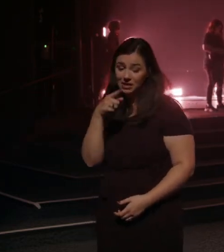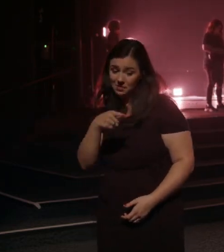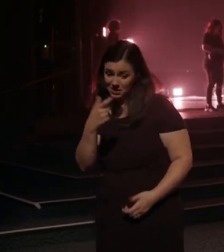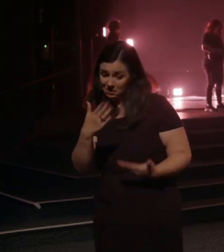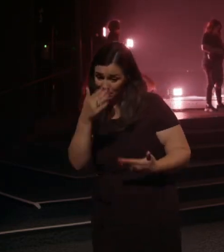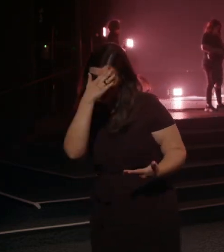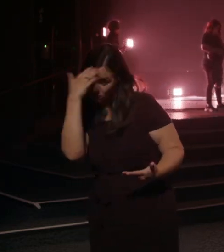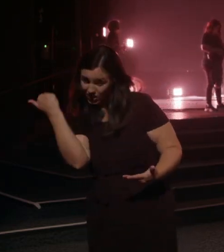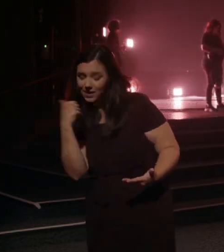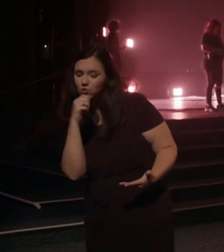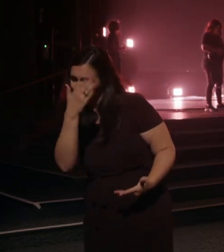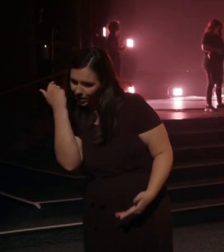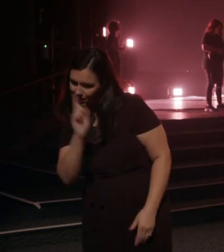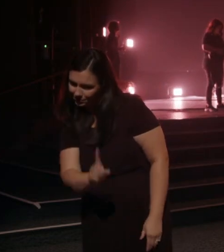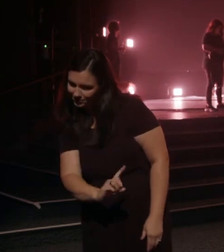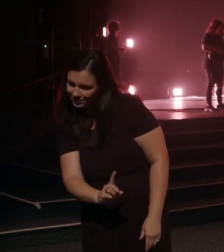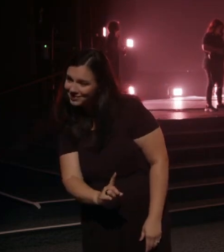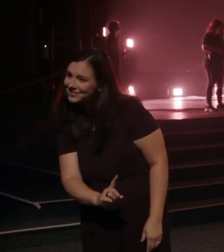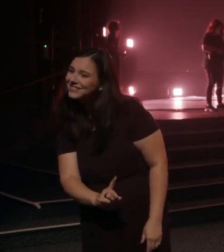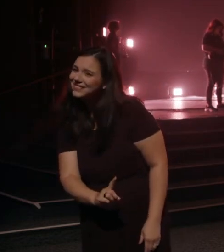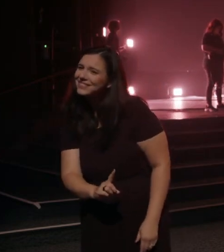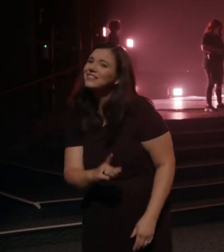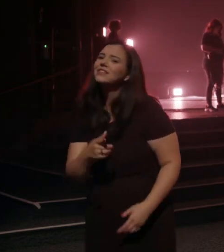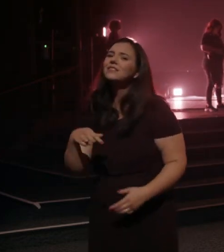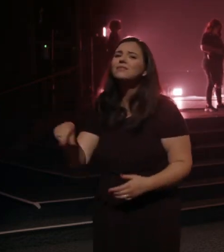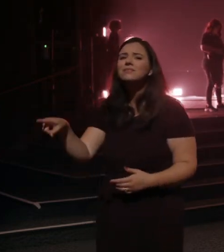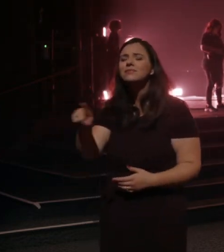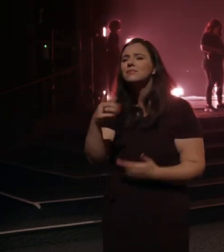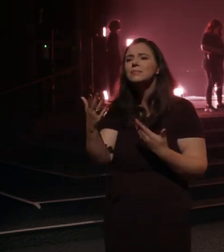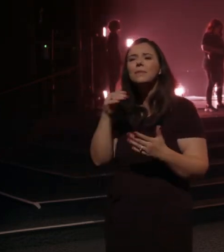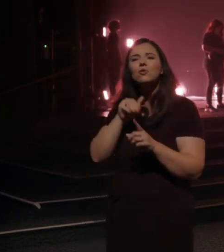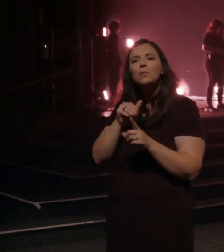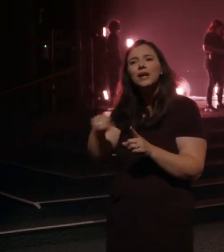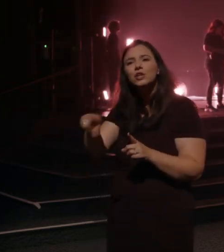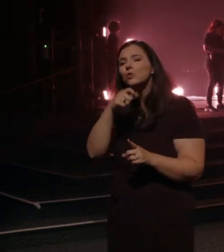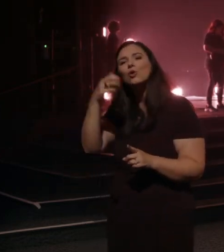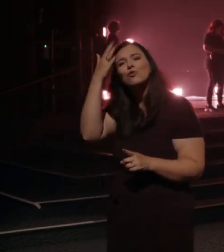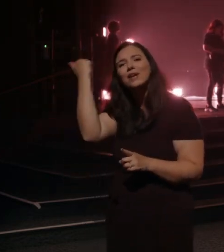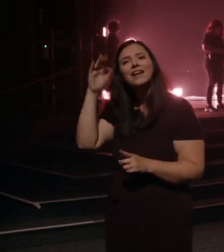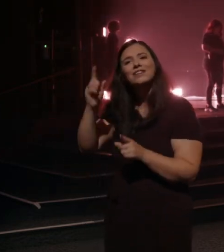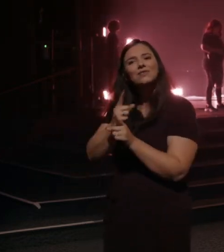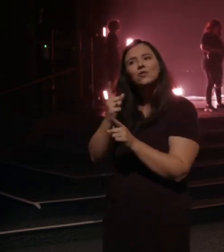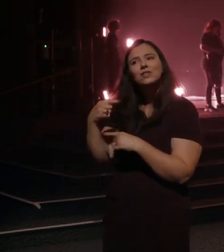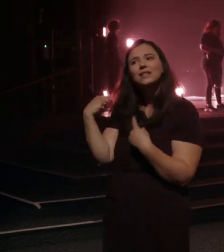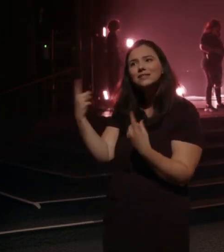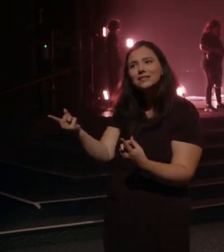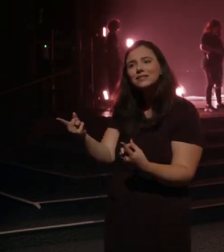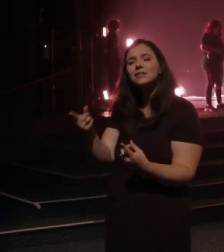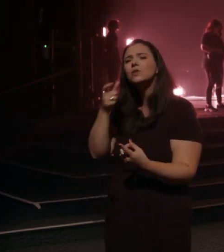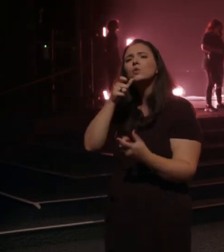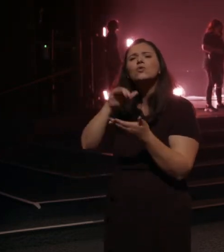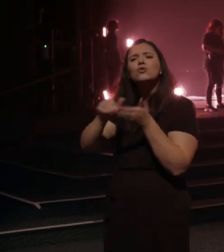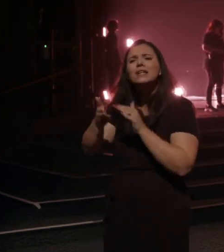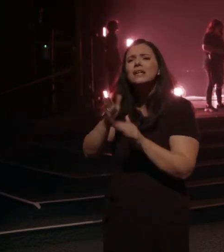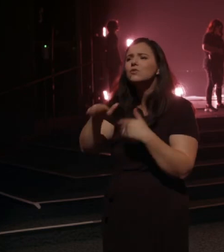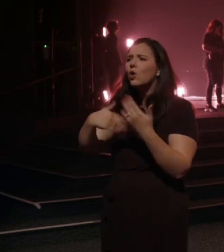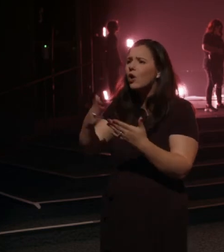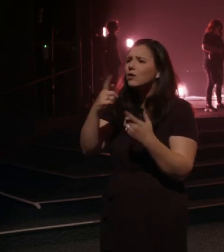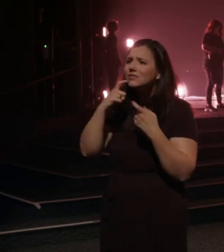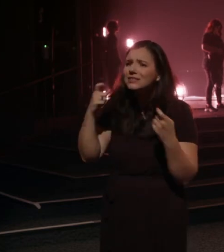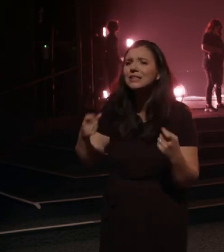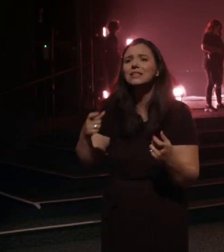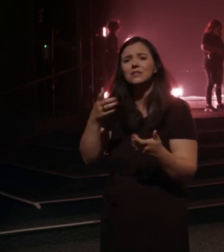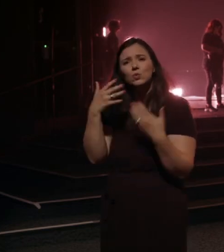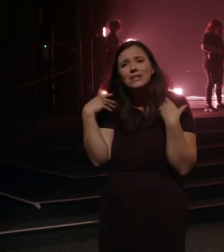might forget. What does he not want us to forget today? Who forgives all your iniquities, who heals all